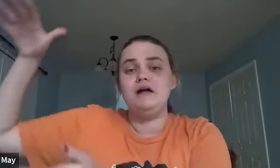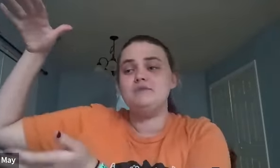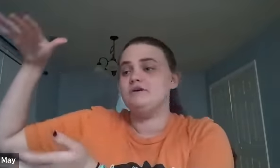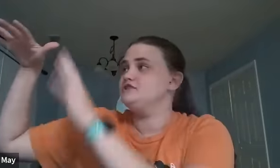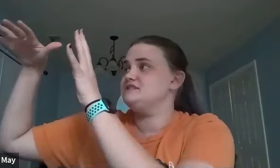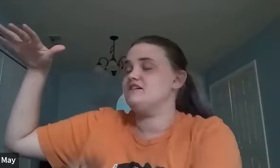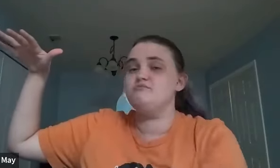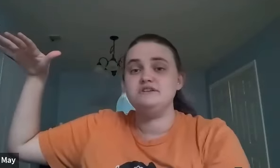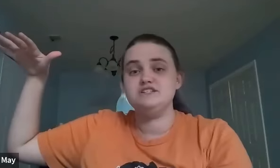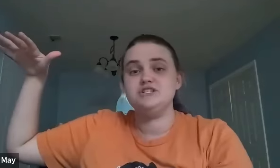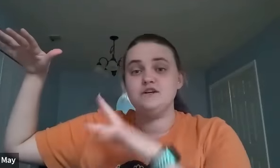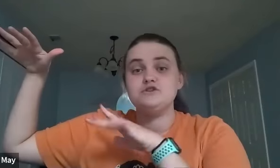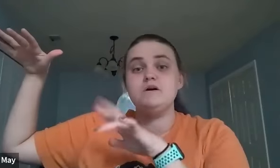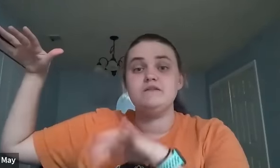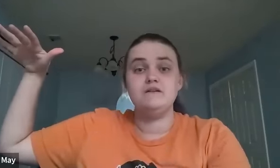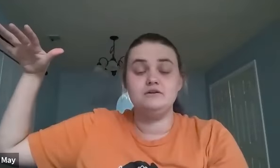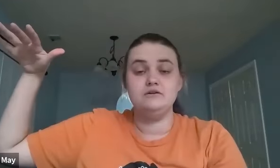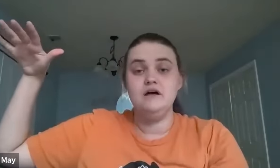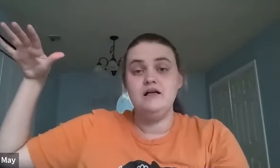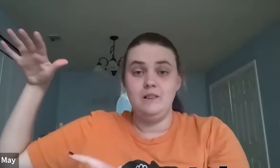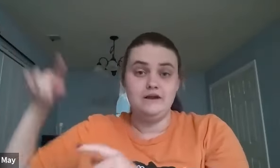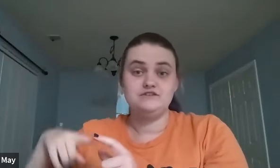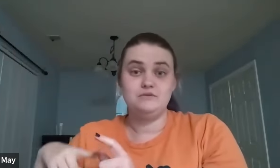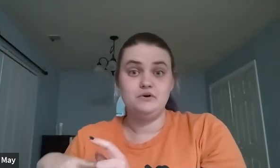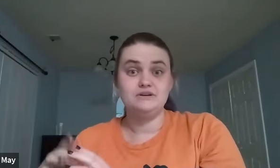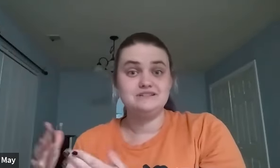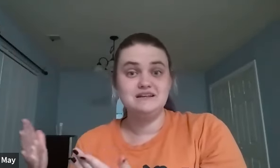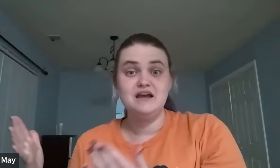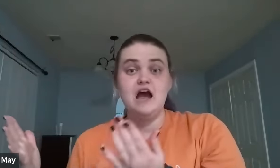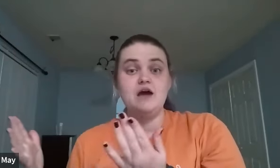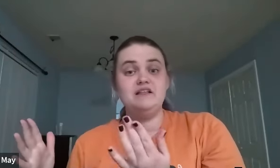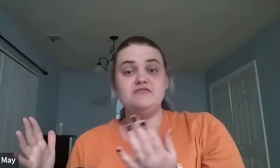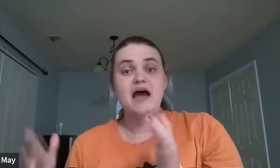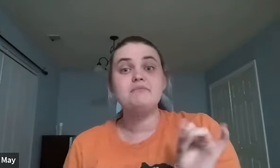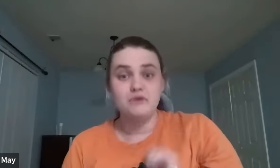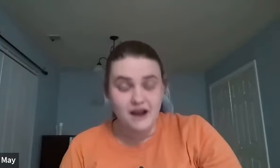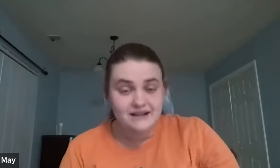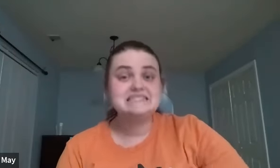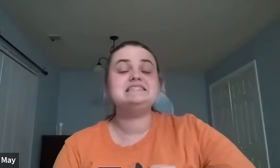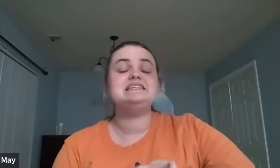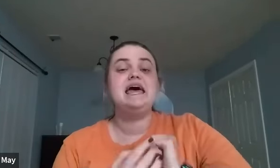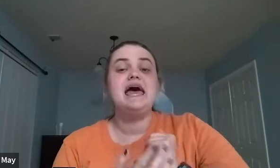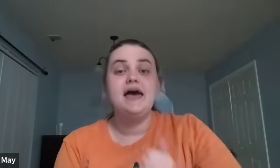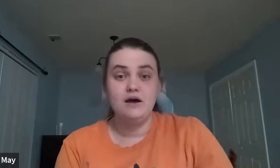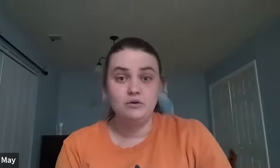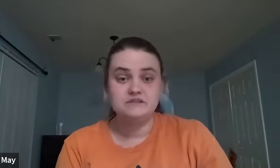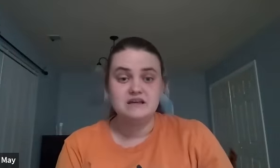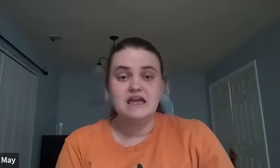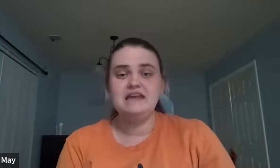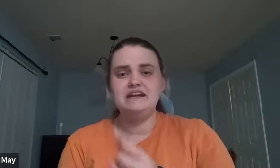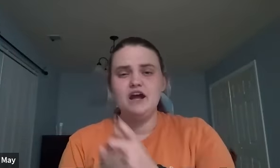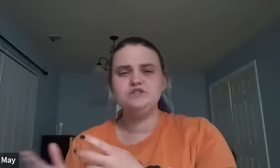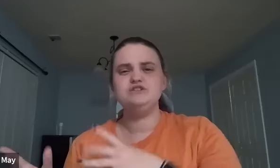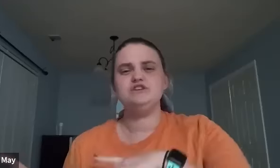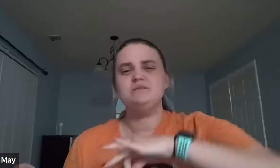library of just stack of books and just finger spelling the letters of the books. I mean, that practice helps. And it helps you start to